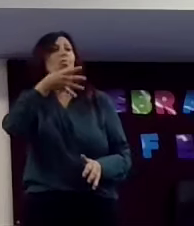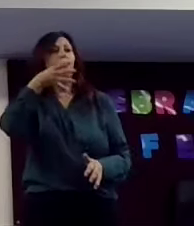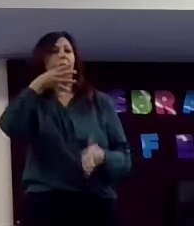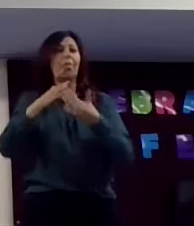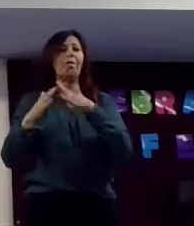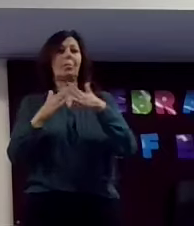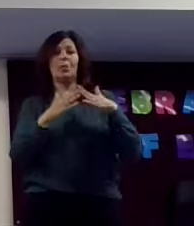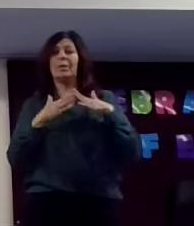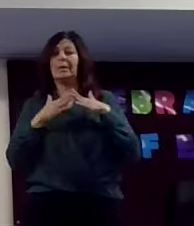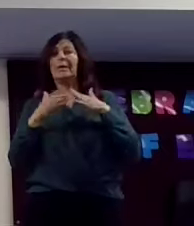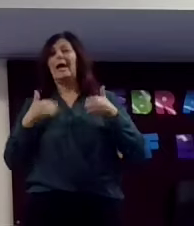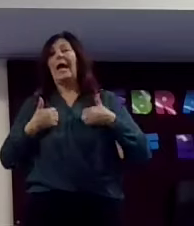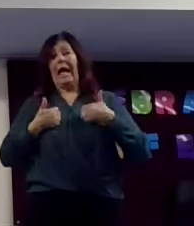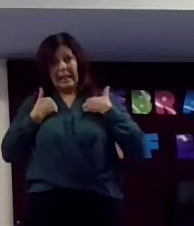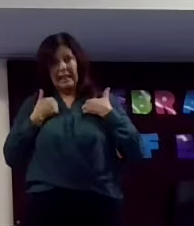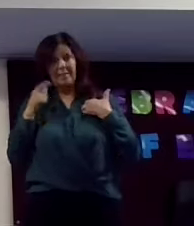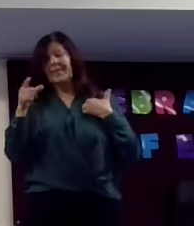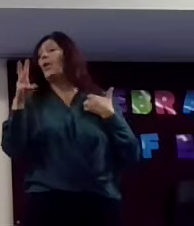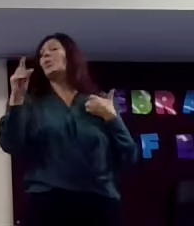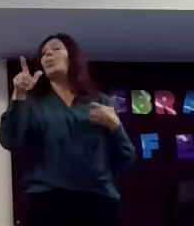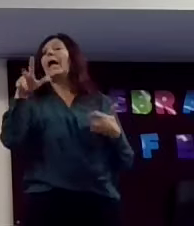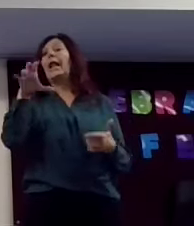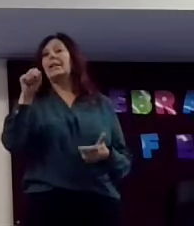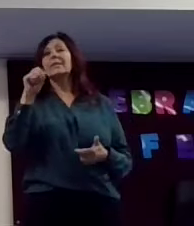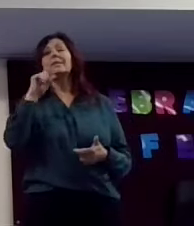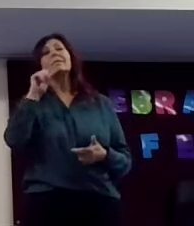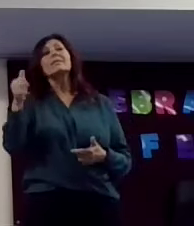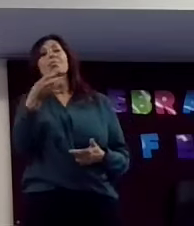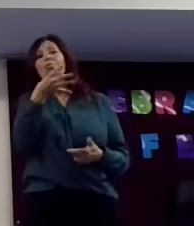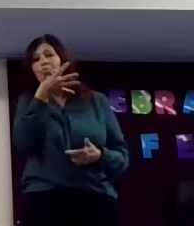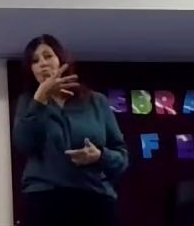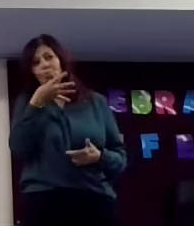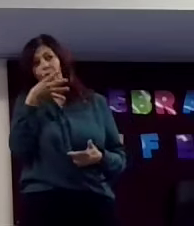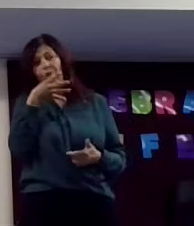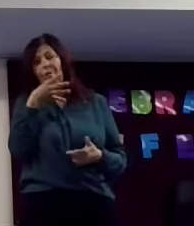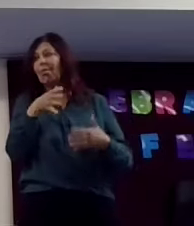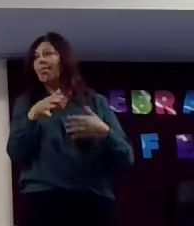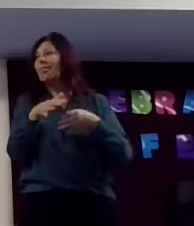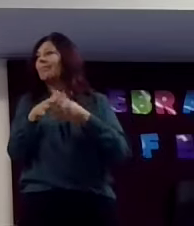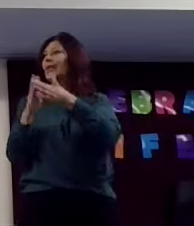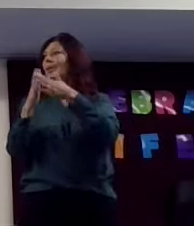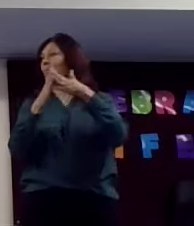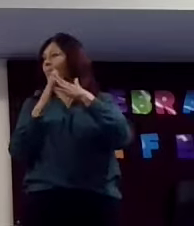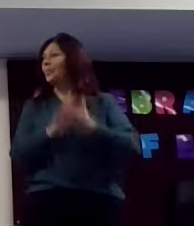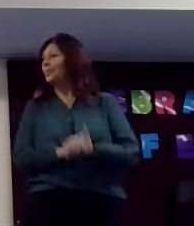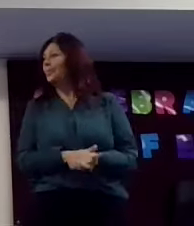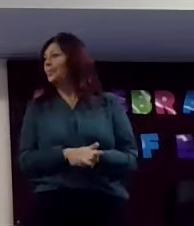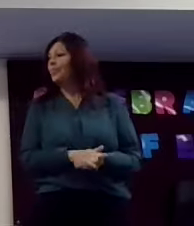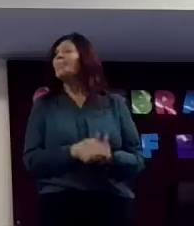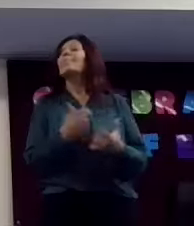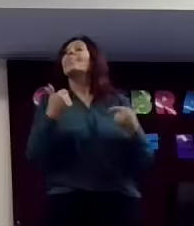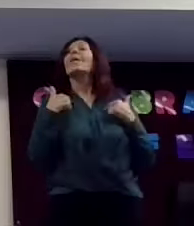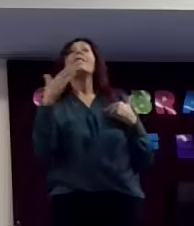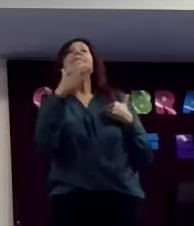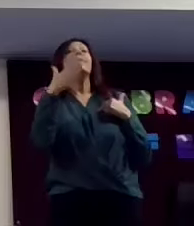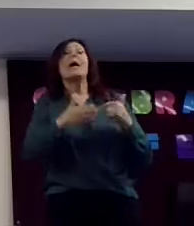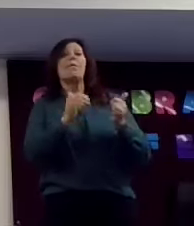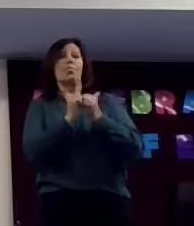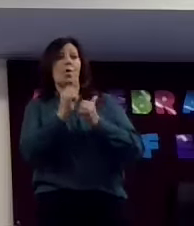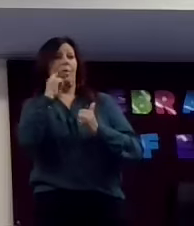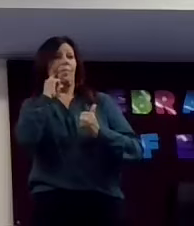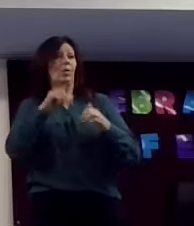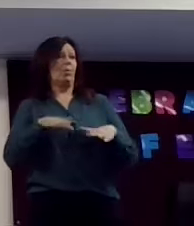communities. And I live down there in Wales, which is another part of that rural community. I have never run for